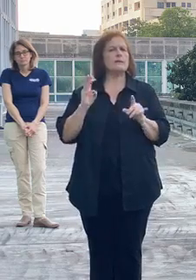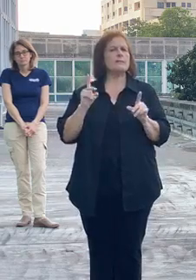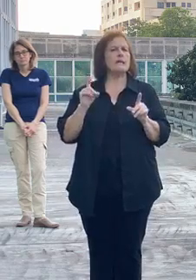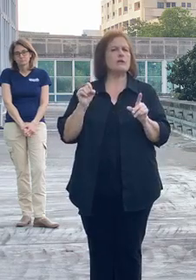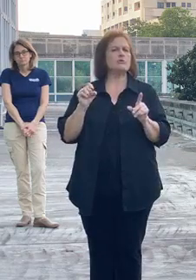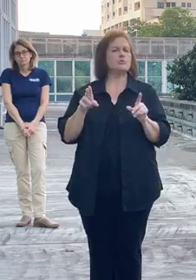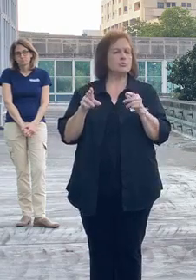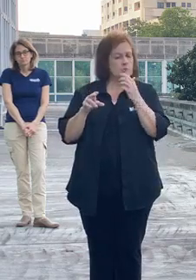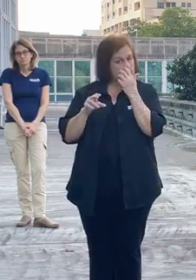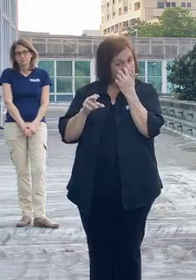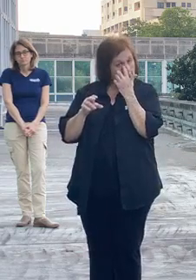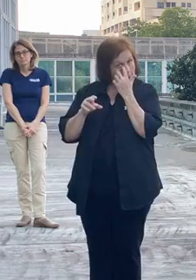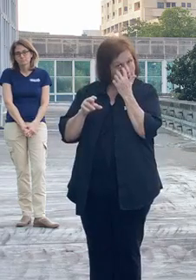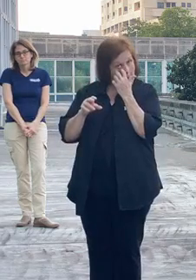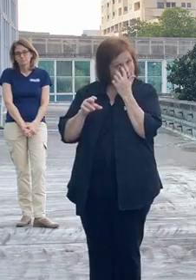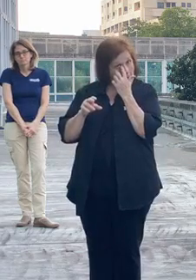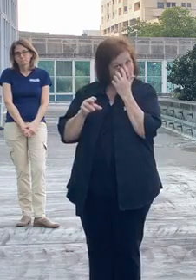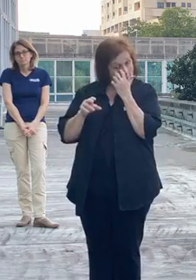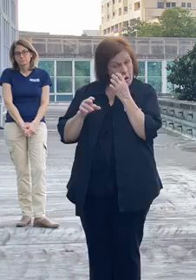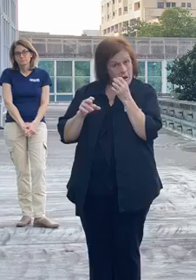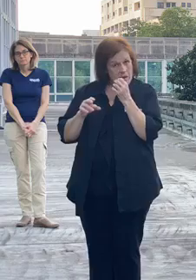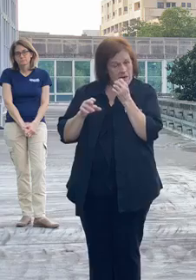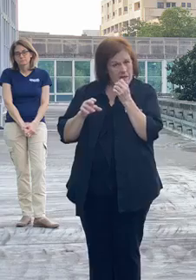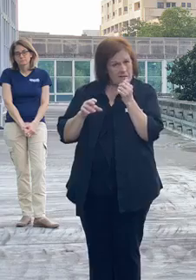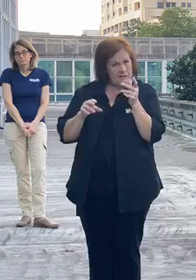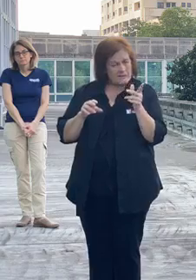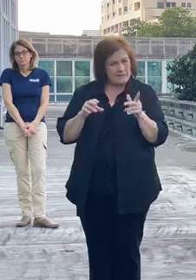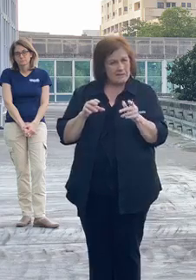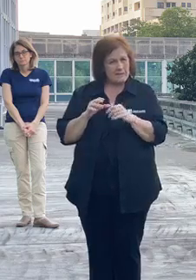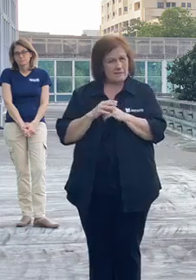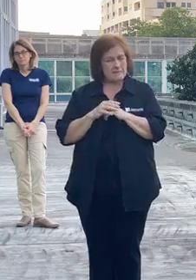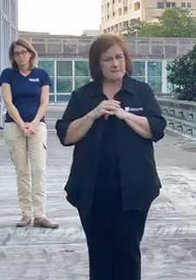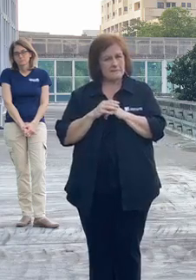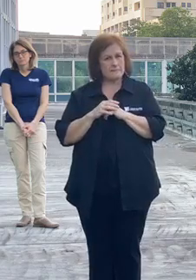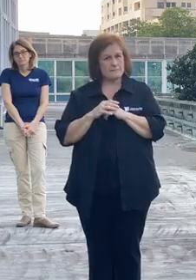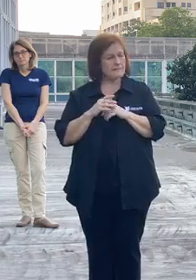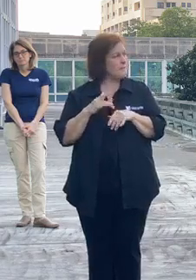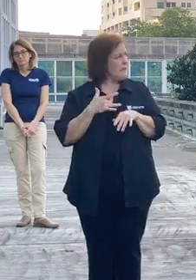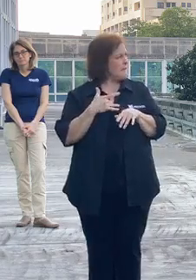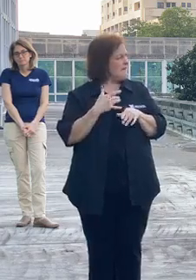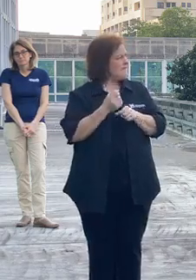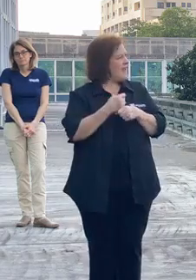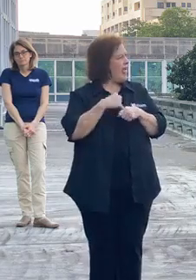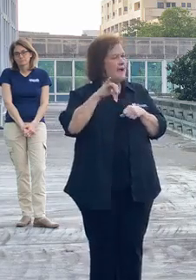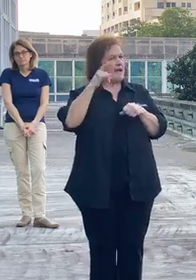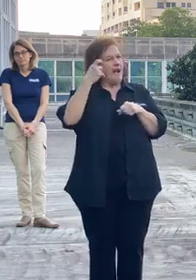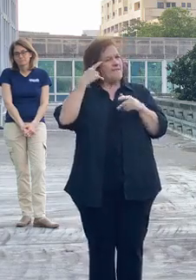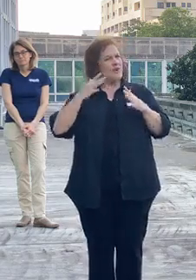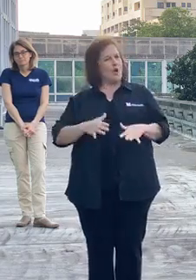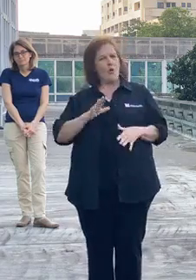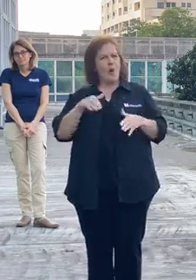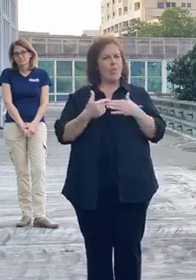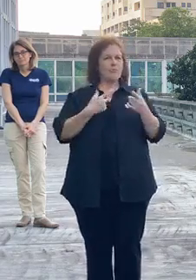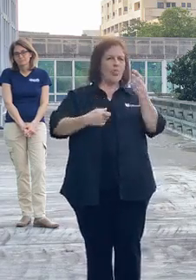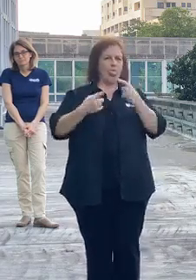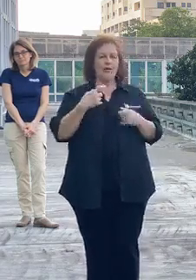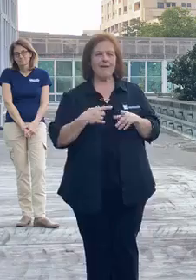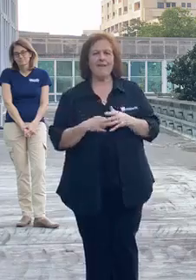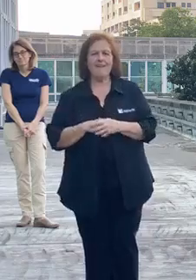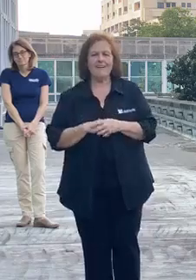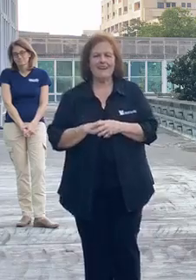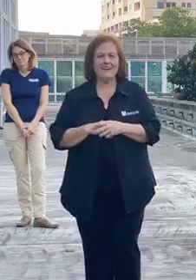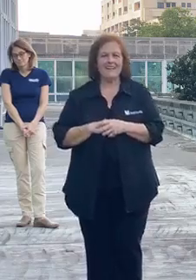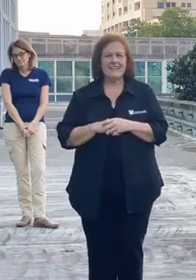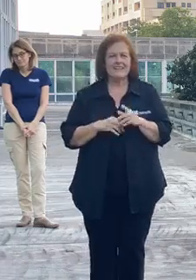WDSU? I got three. The first one, yeah, I'll make it quick. Make me feel like the governor around here. All these questions.